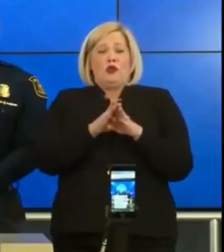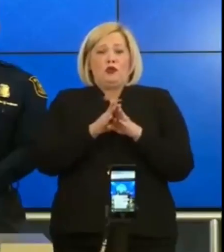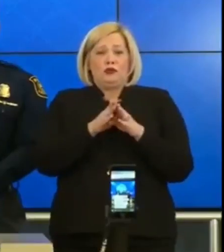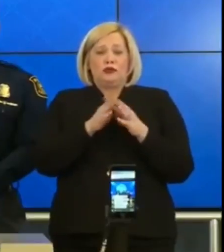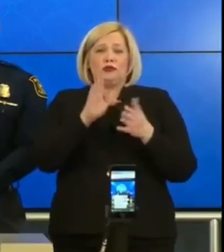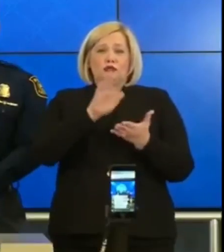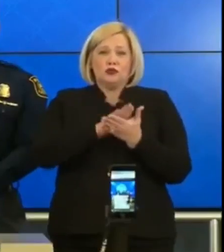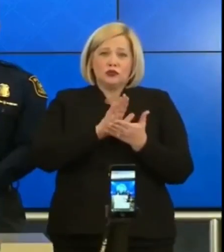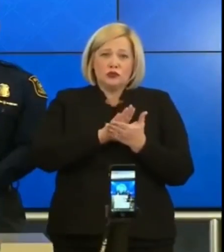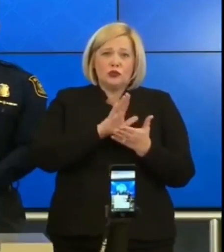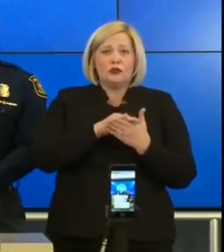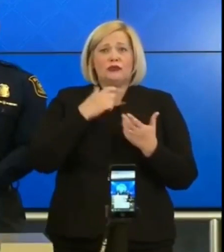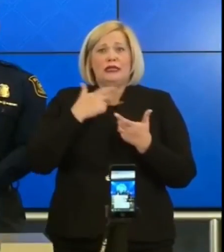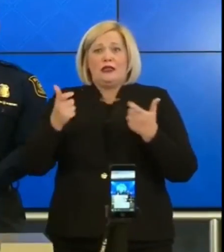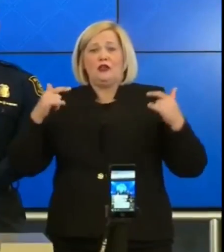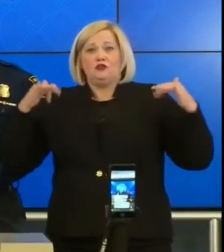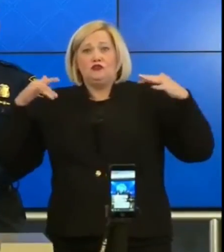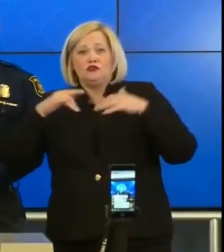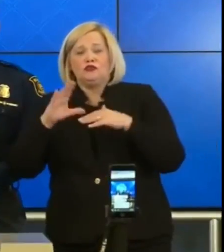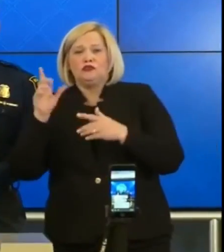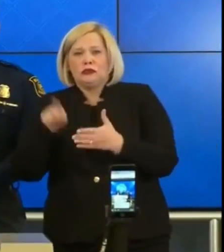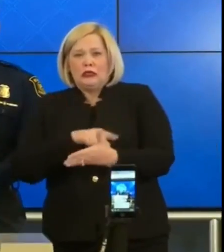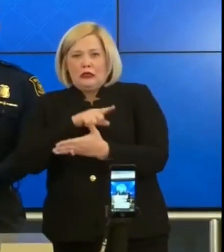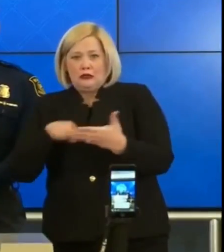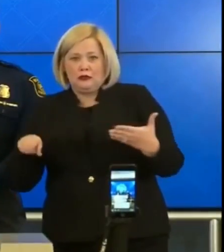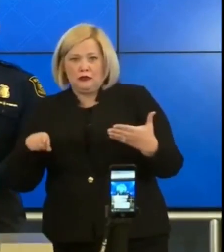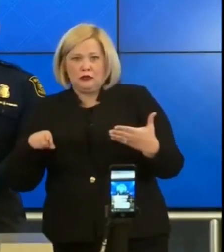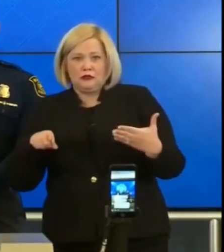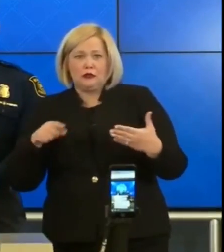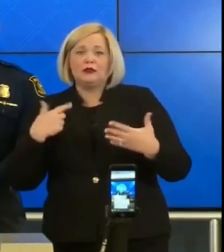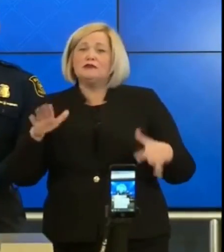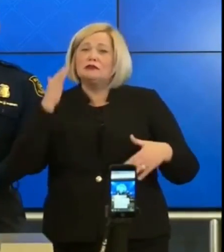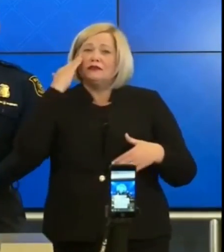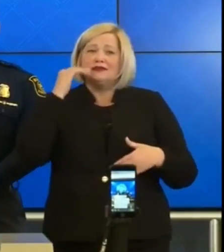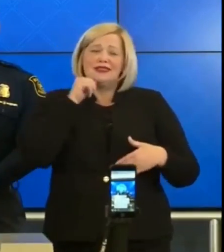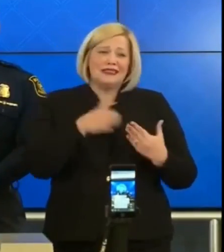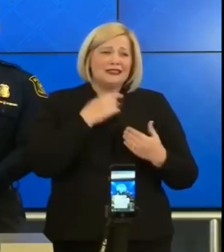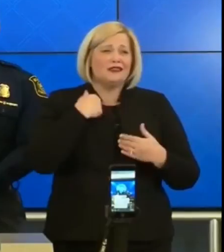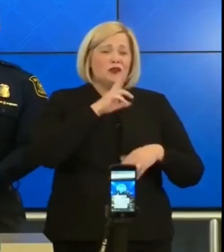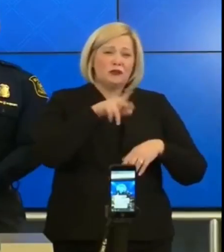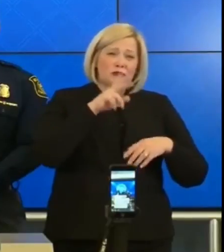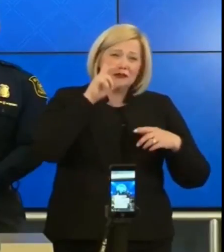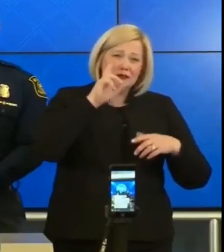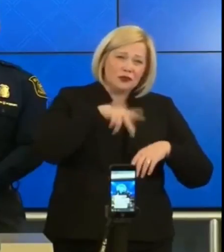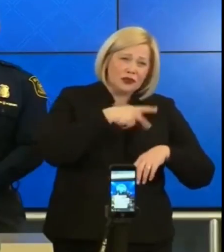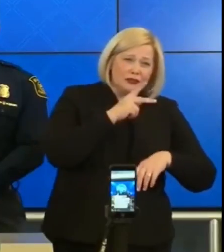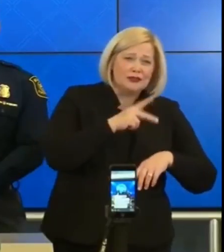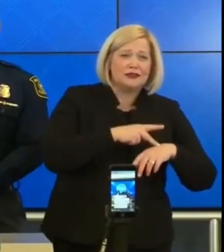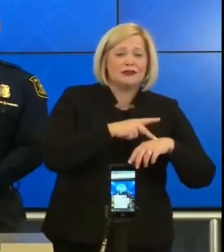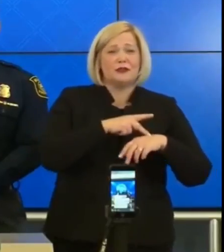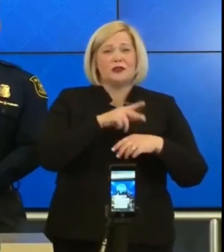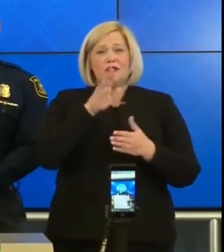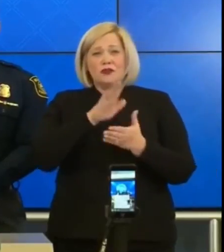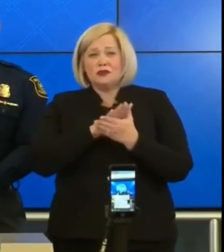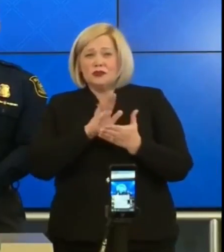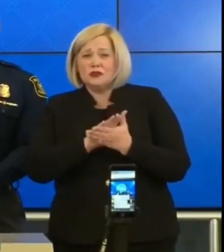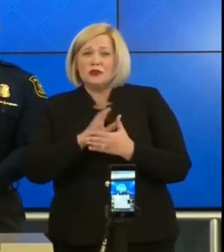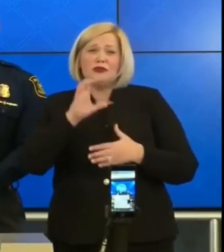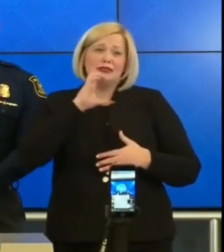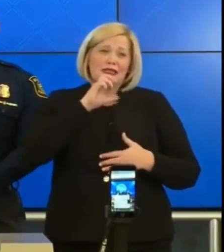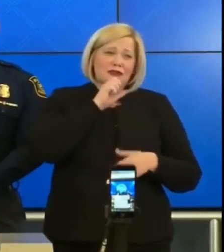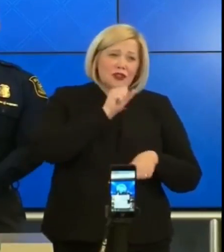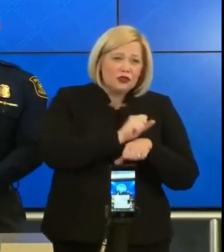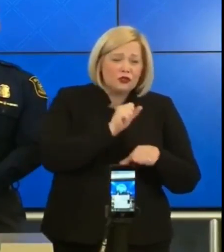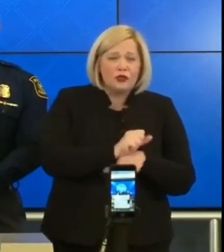I know this isn't going to be easy for parents or for principals or for students or for teachers and custodians and